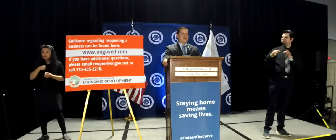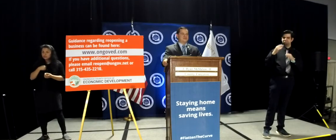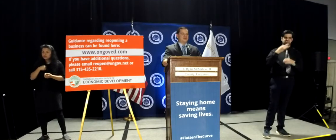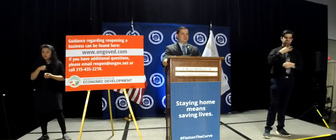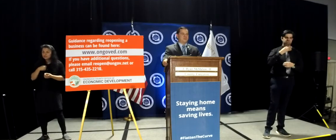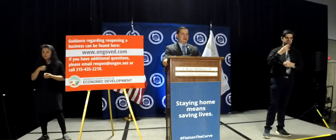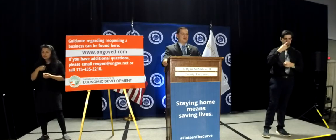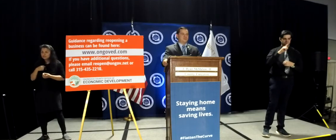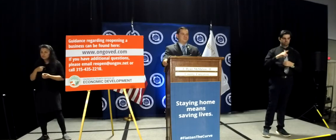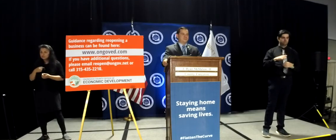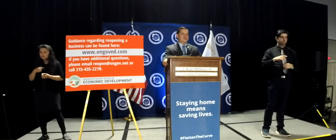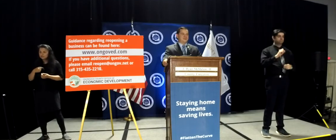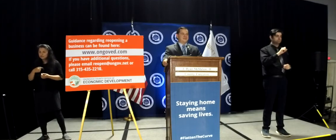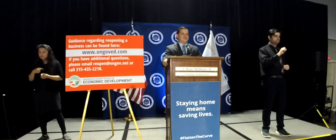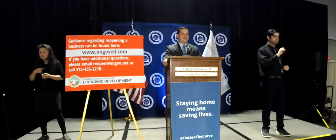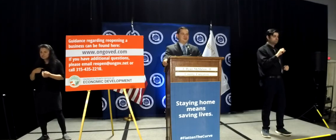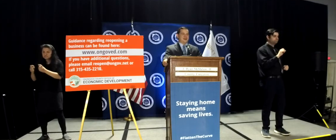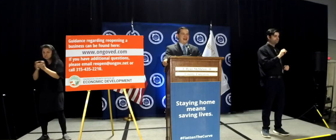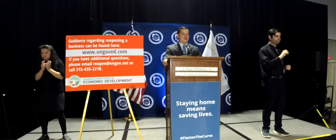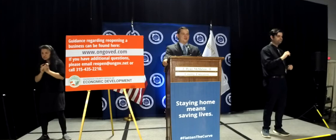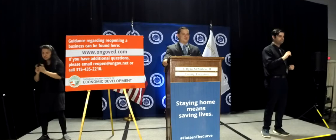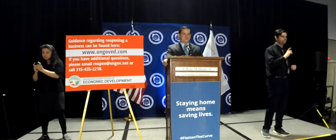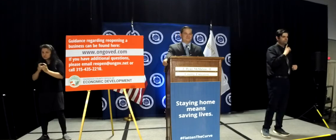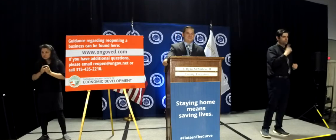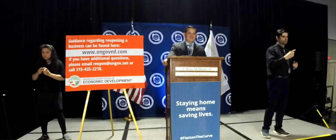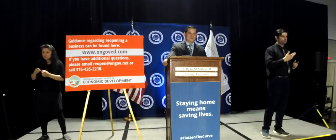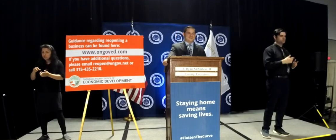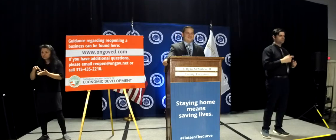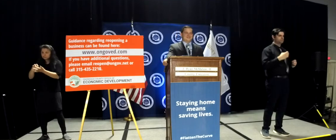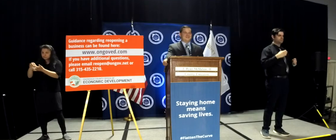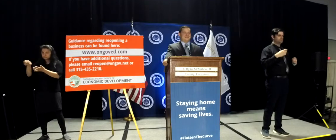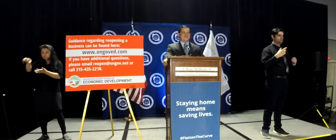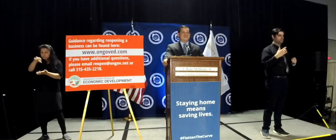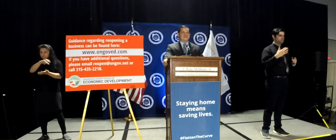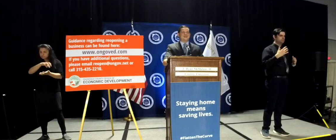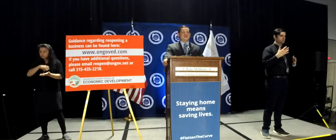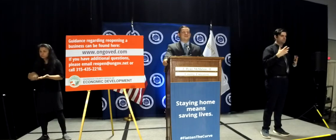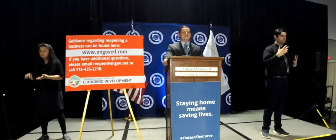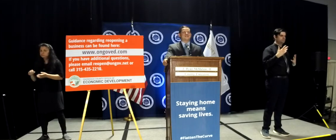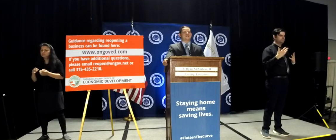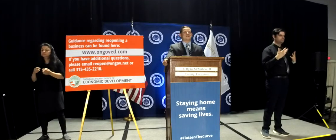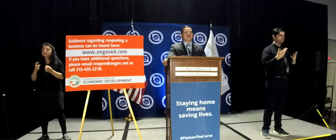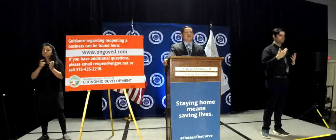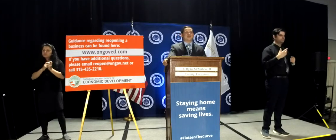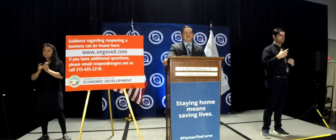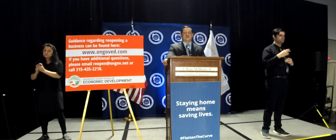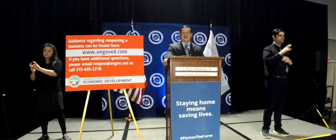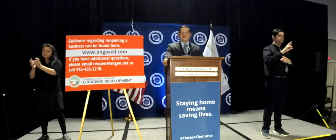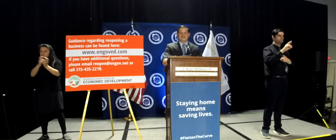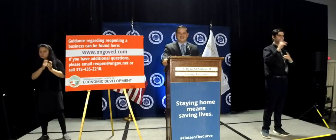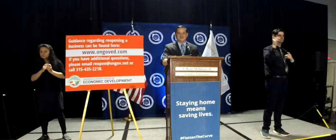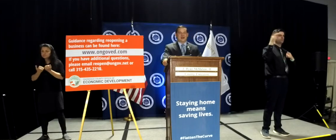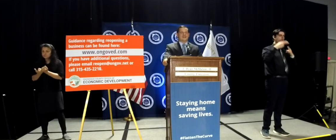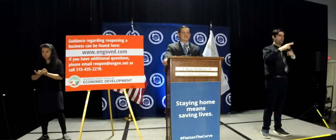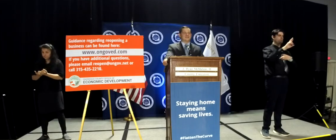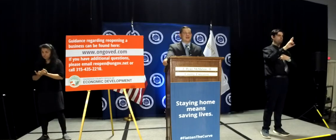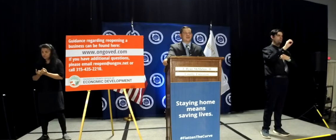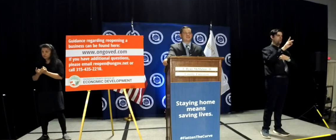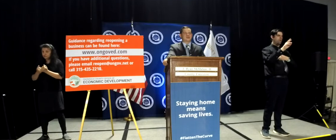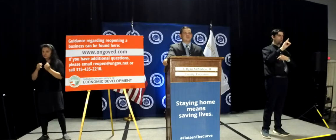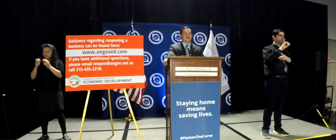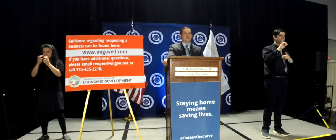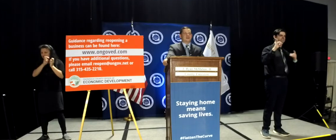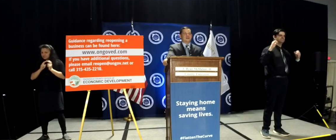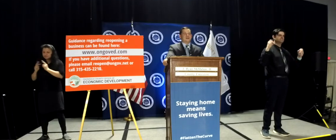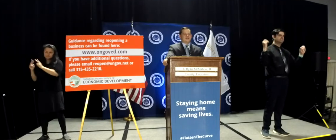good friends Chairman Becker and Chairman Hyder, He called it rowdy. Chairman Becker. Chairman Becker called it rowdy. He's rowdy. So I